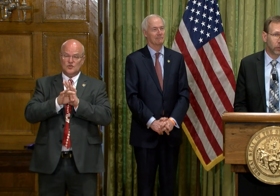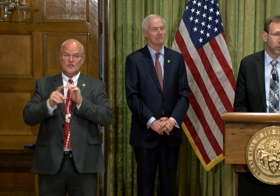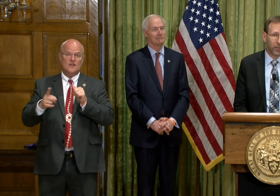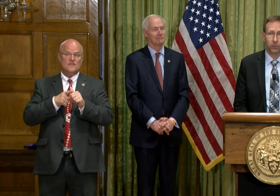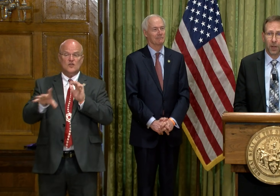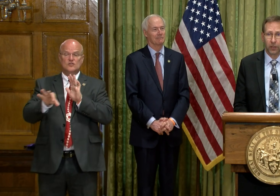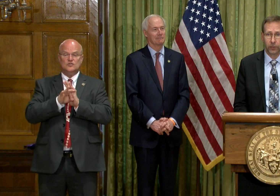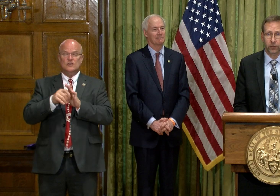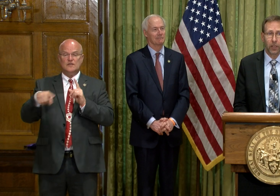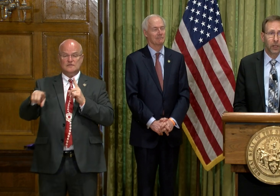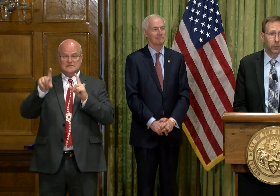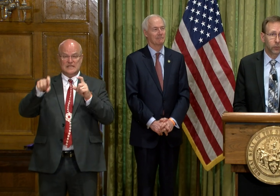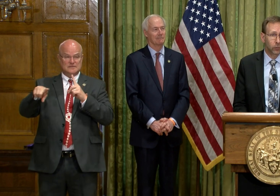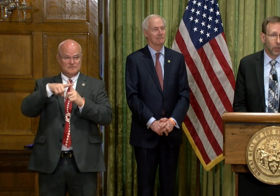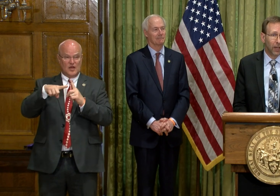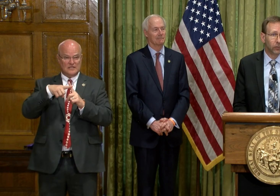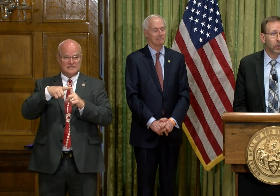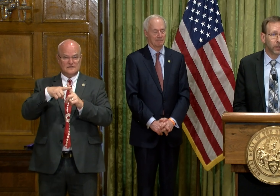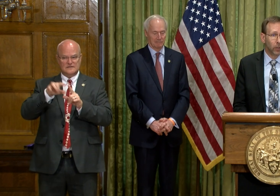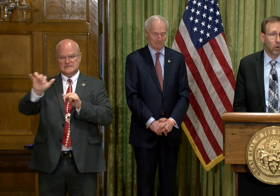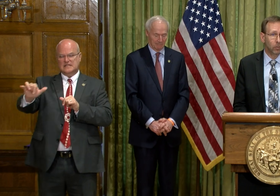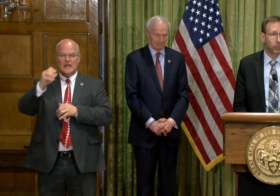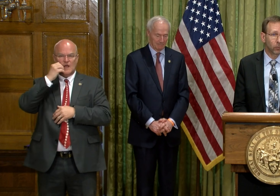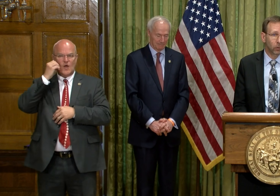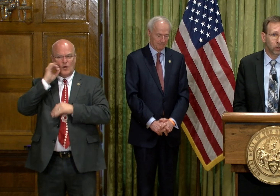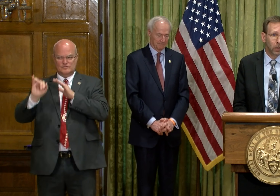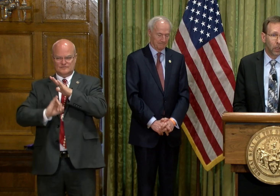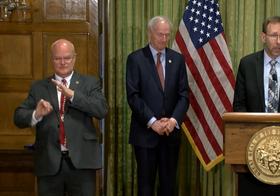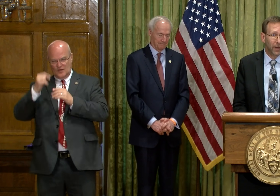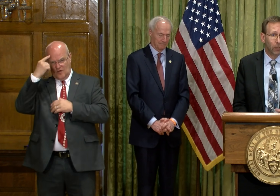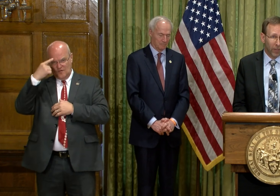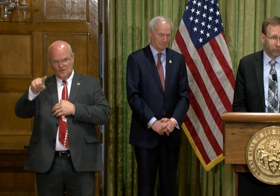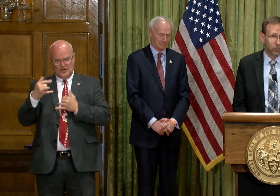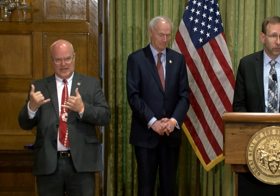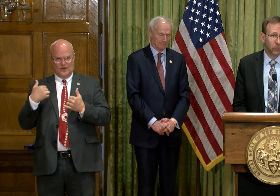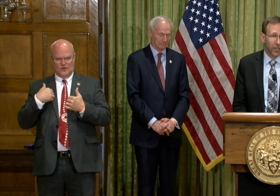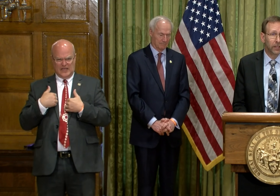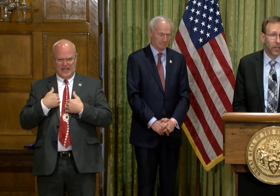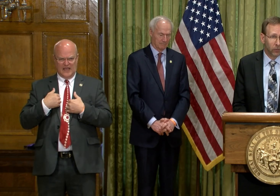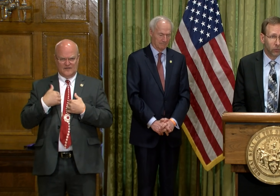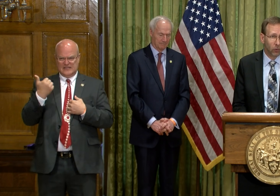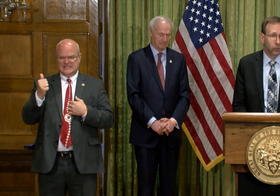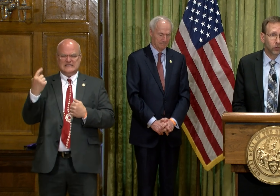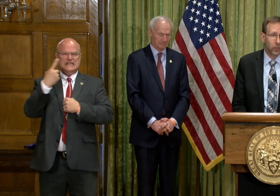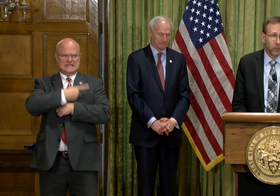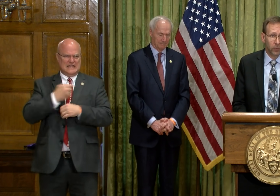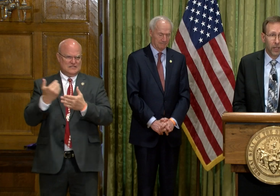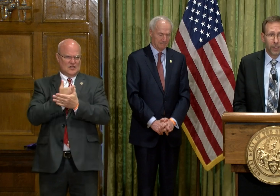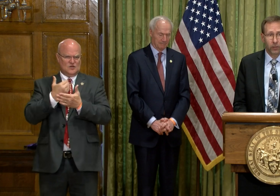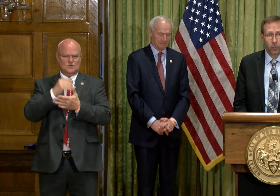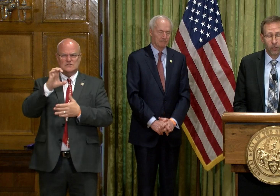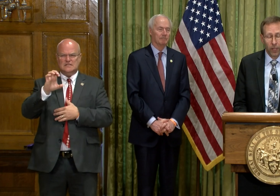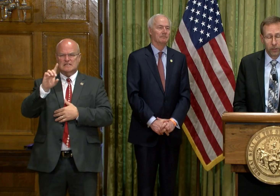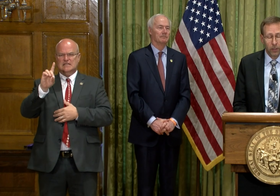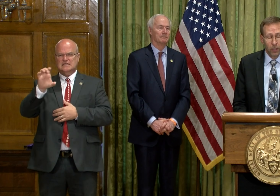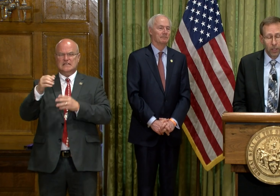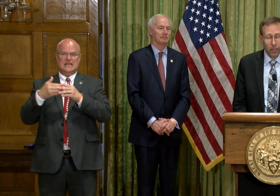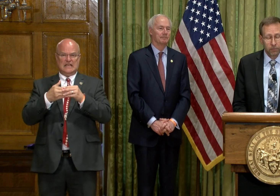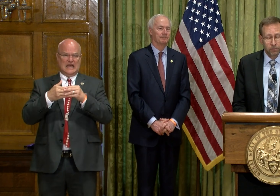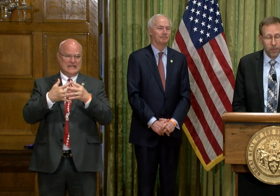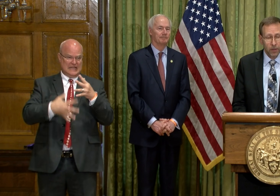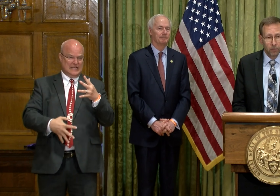choice is if someone tests positive to isolate at home for, now we have 10 days is our new CDC guidance on